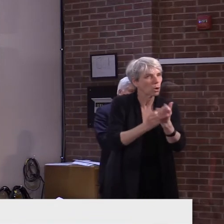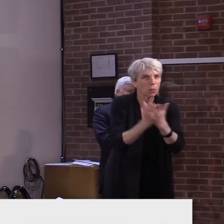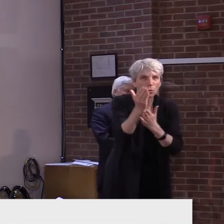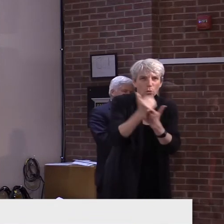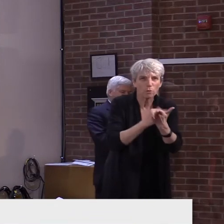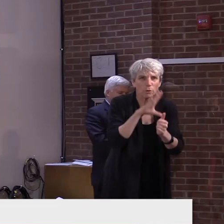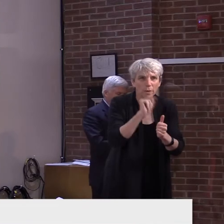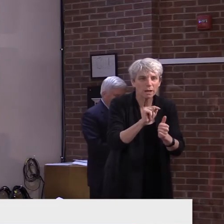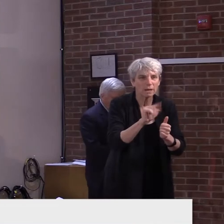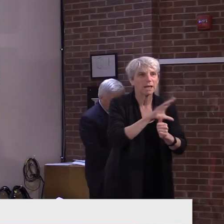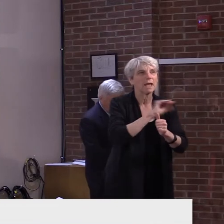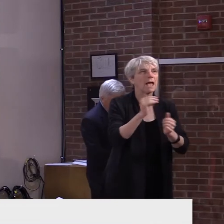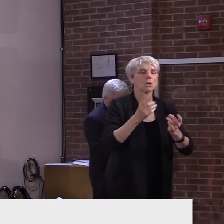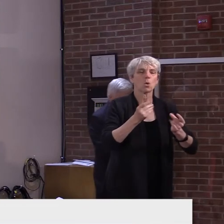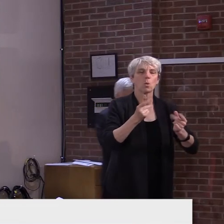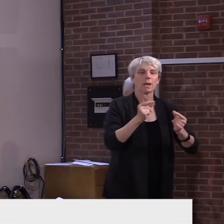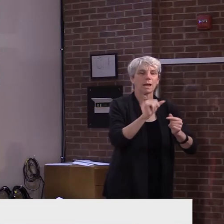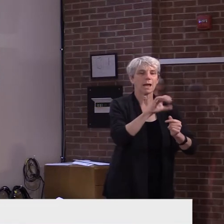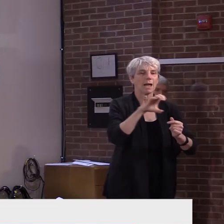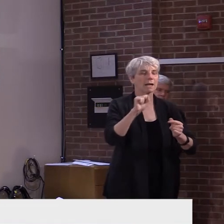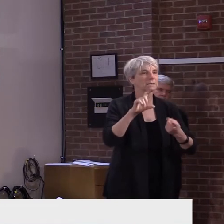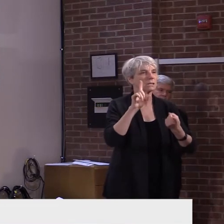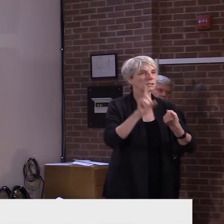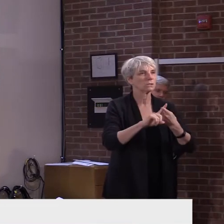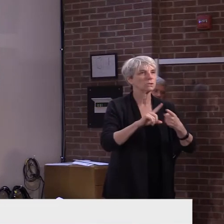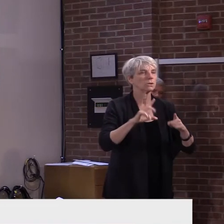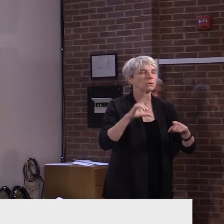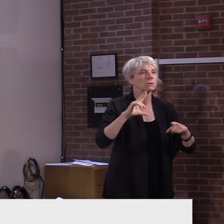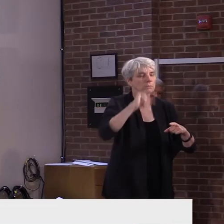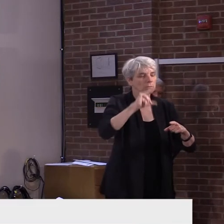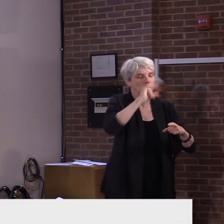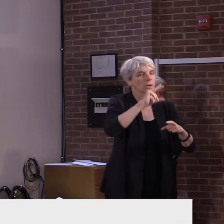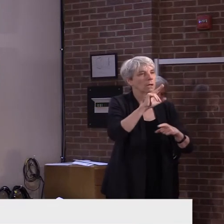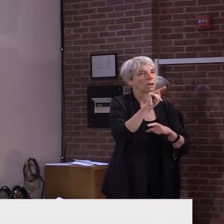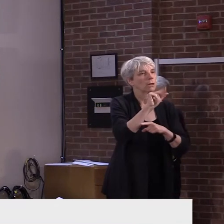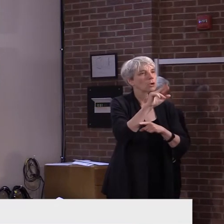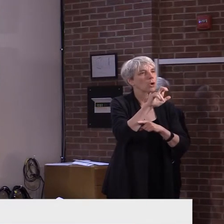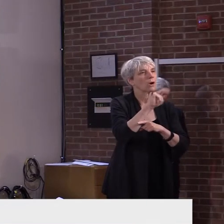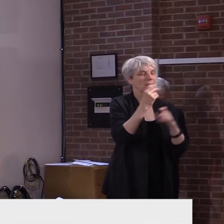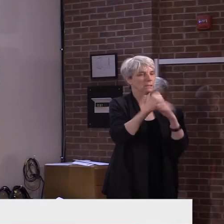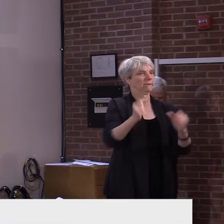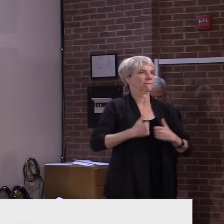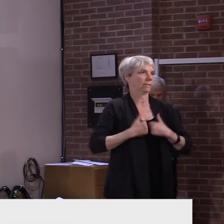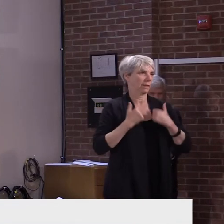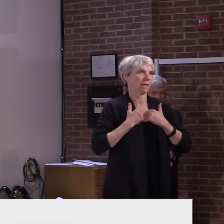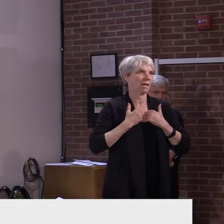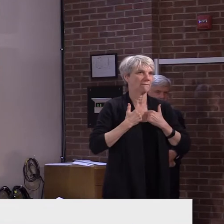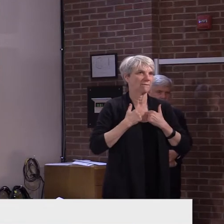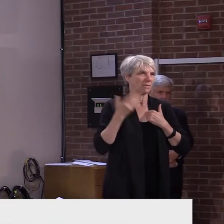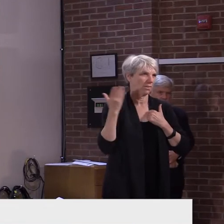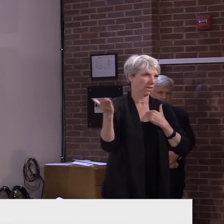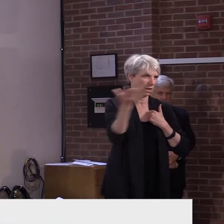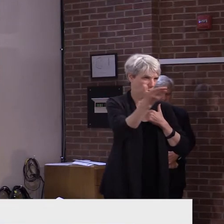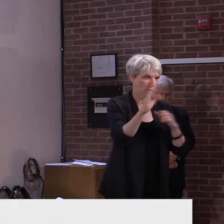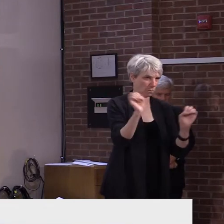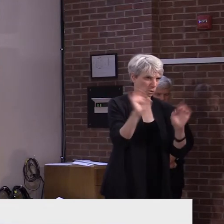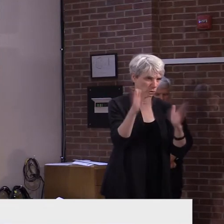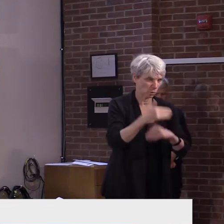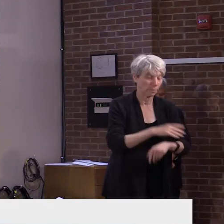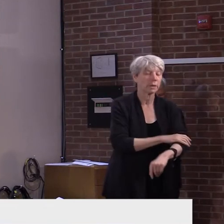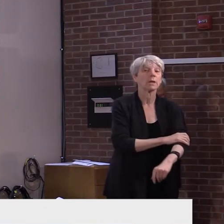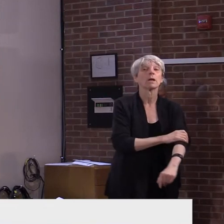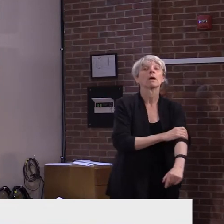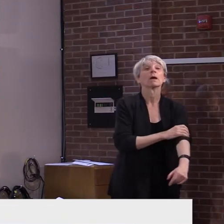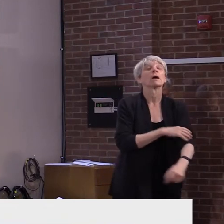along with rapid access to medication-assisted treatment for those who present to emergency departments. In addition, we